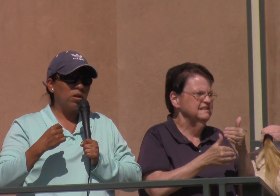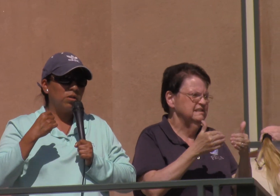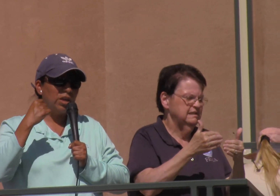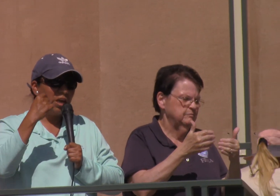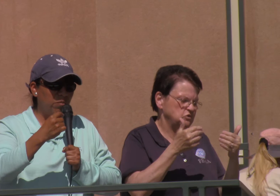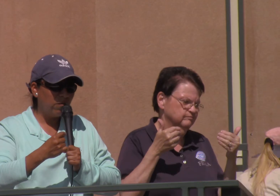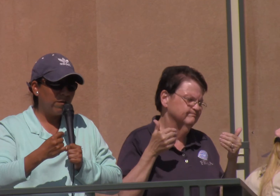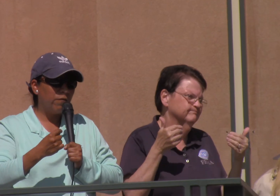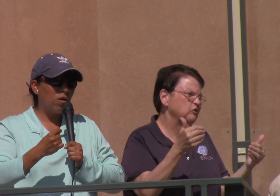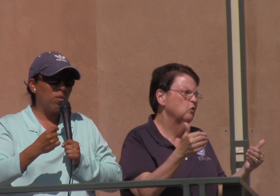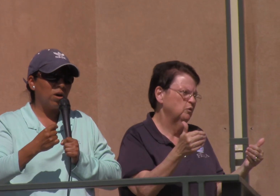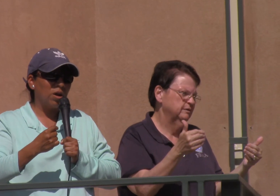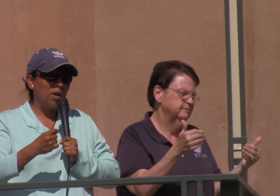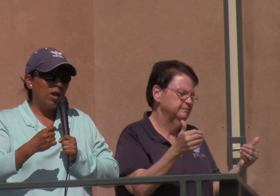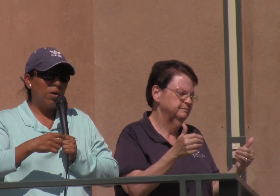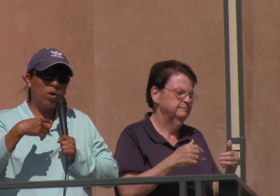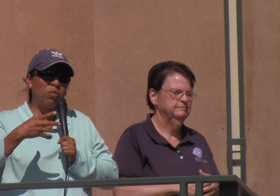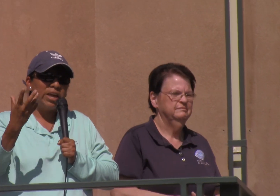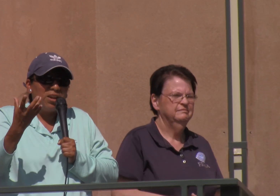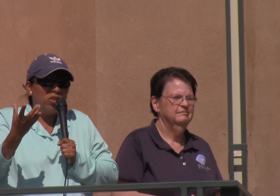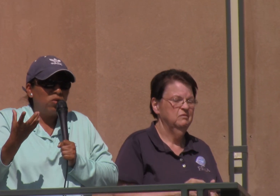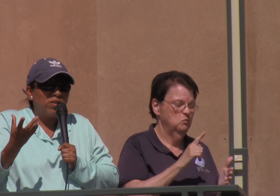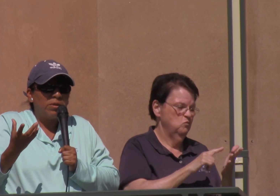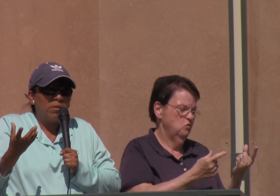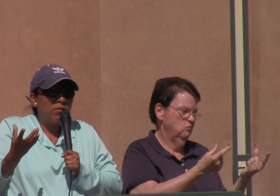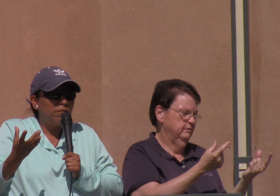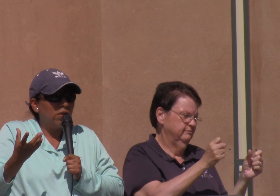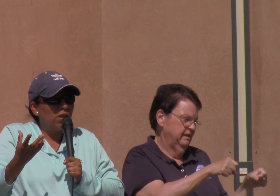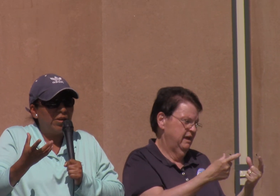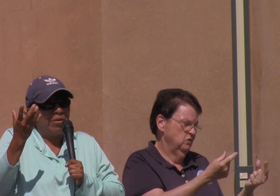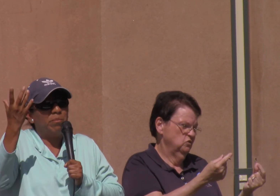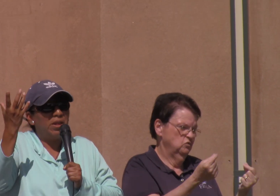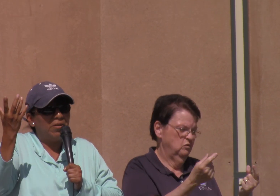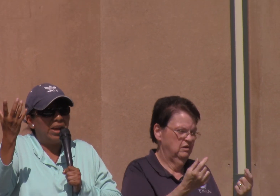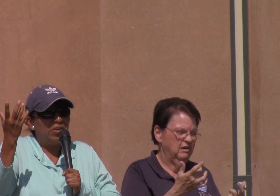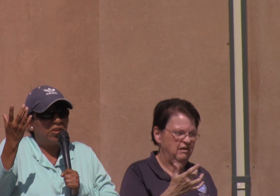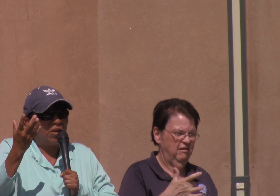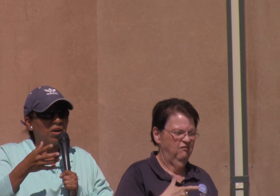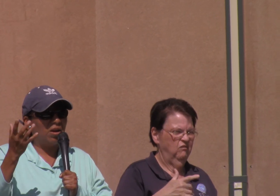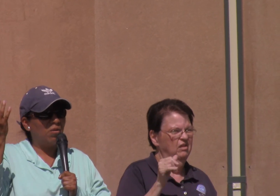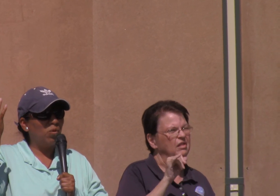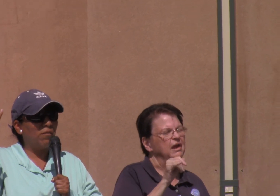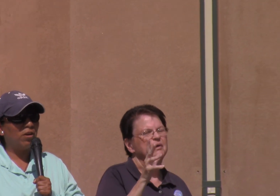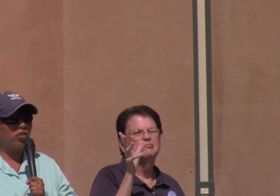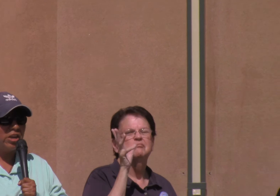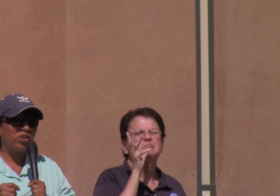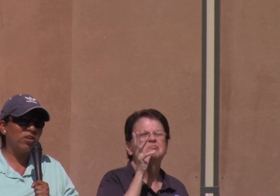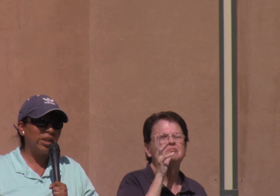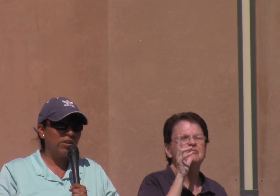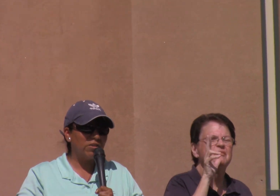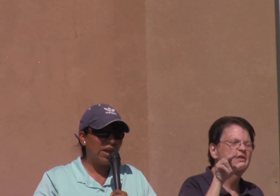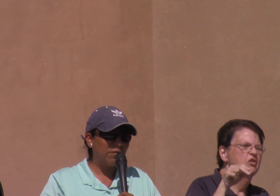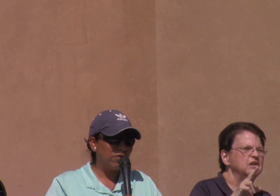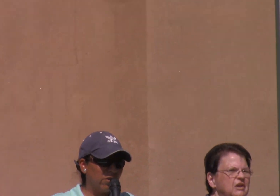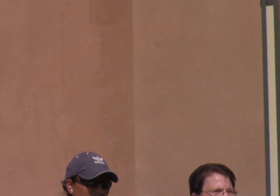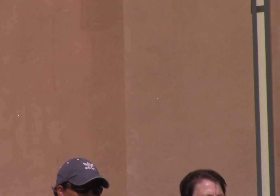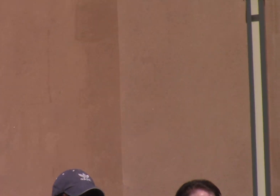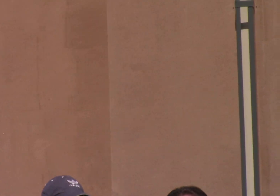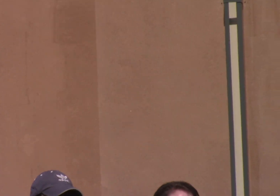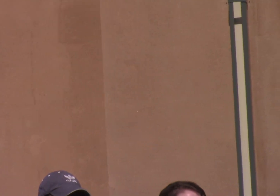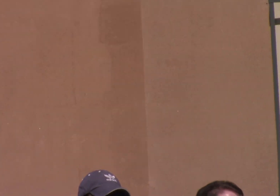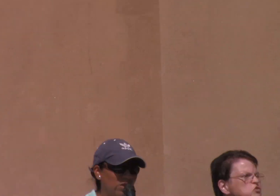forward, to keep moving forward. And what we can do, sometimes we feel, Mother Nature, one of our traditional leaders